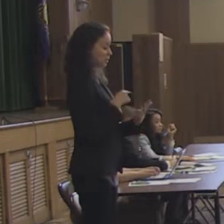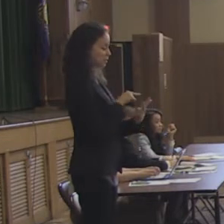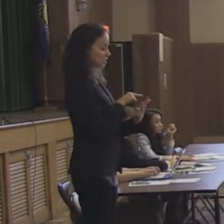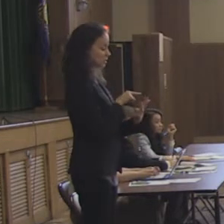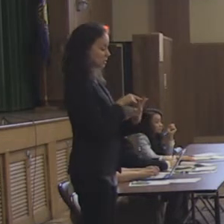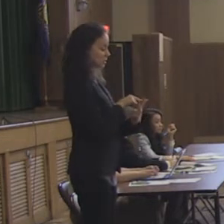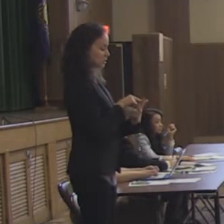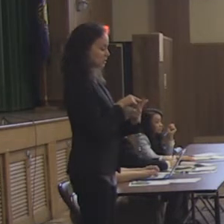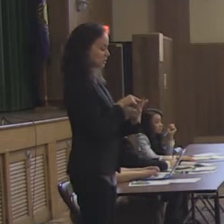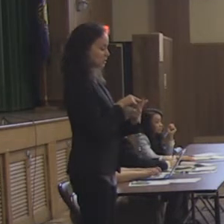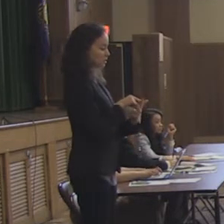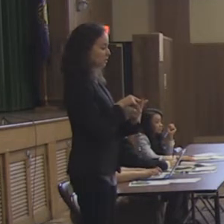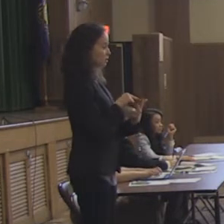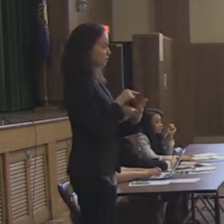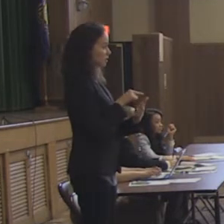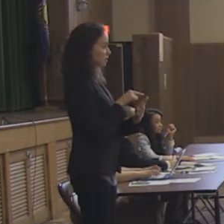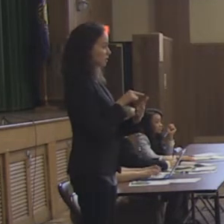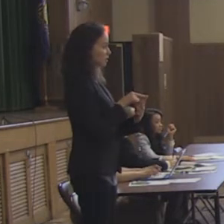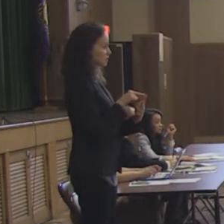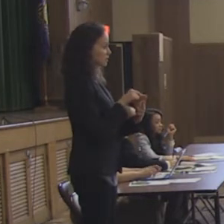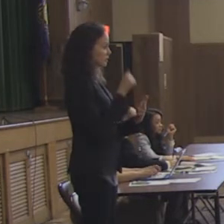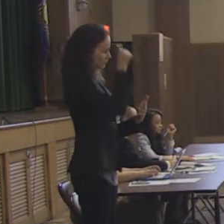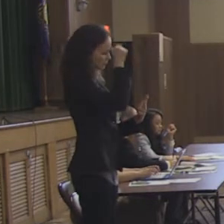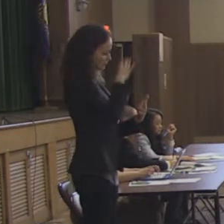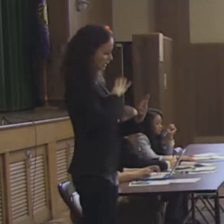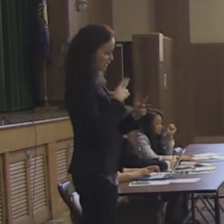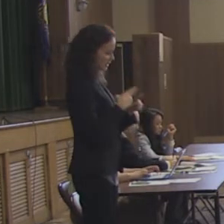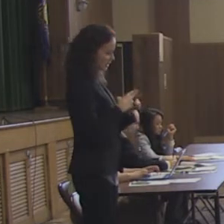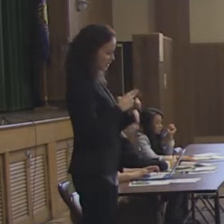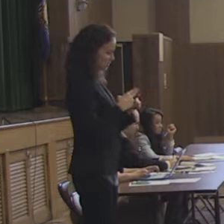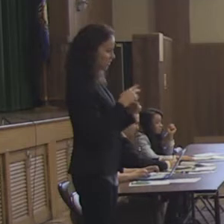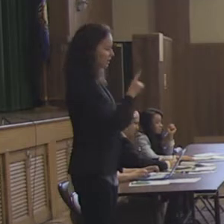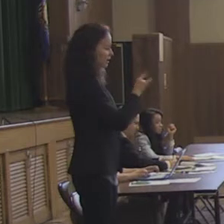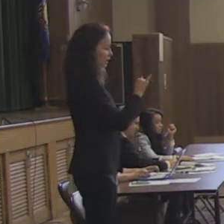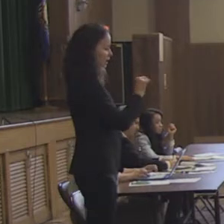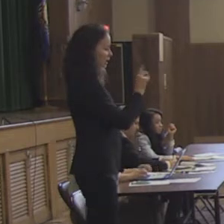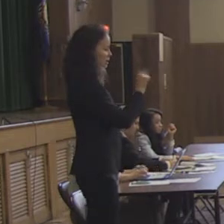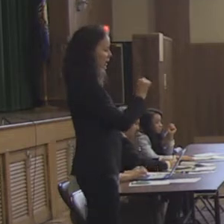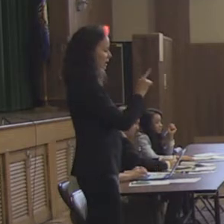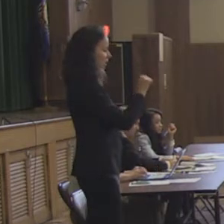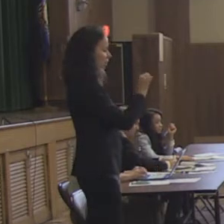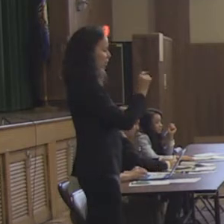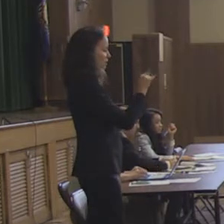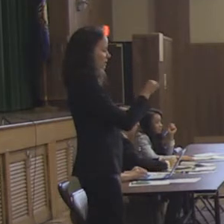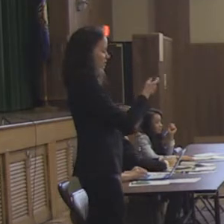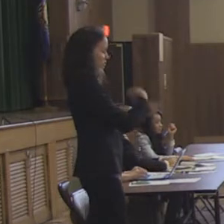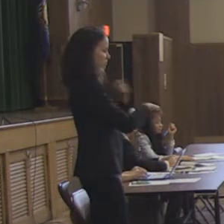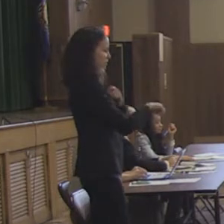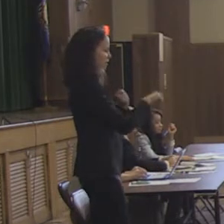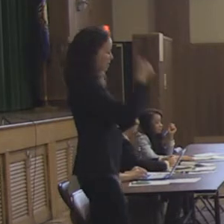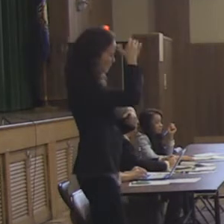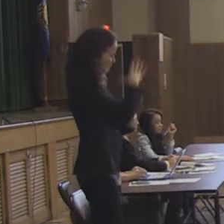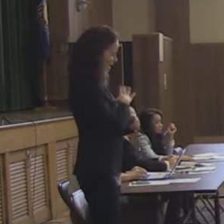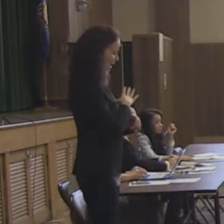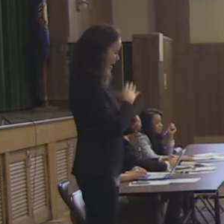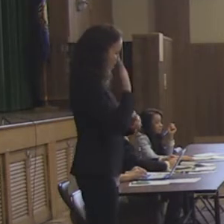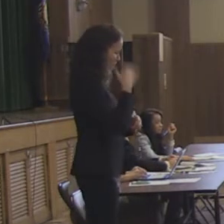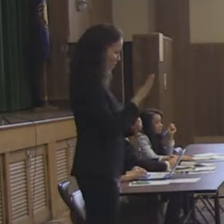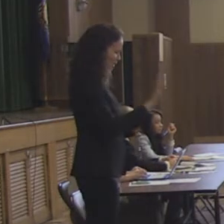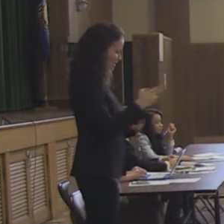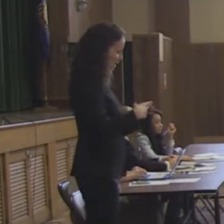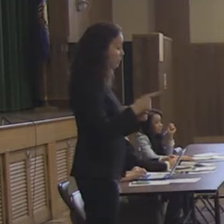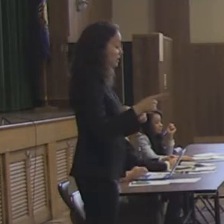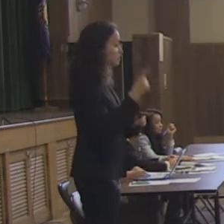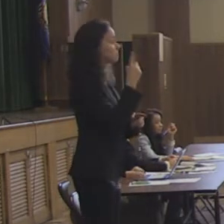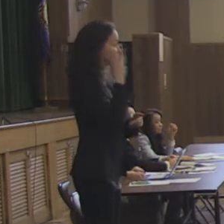member, and unfortunately I don't know the gentleman's name, that will replace Lynn Milosky as a person with lived experience. Hmm.